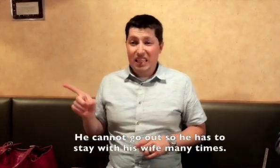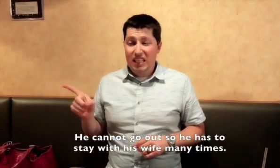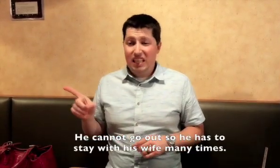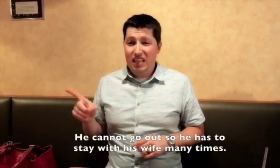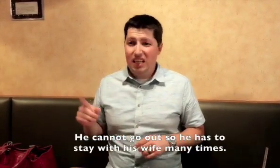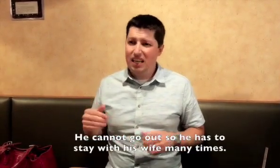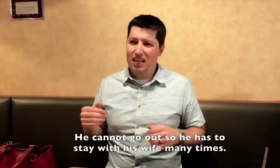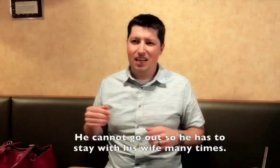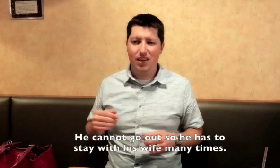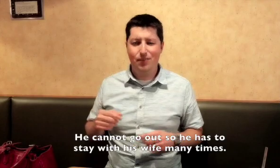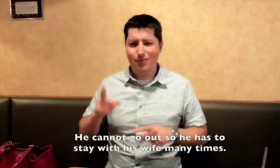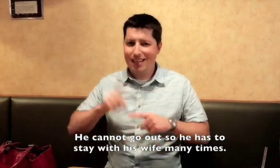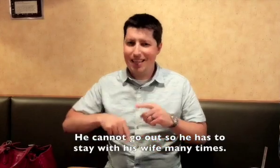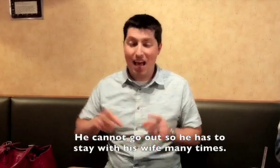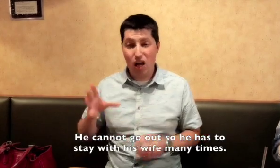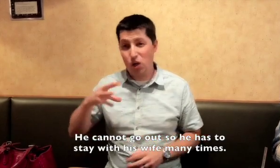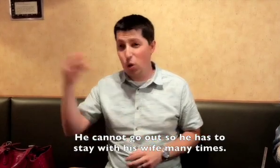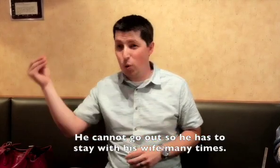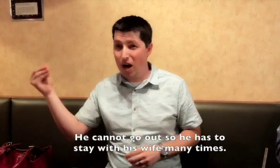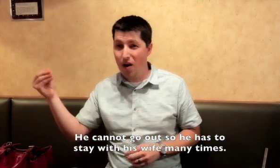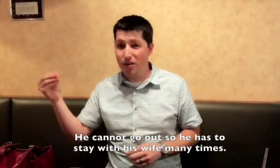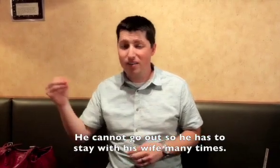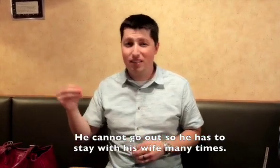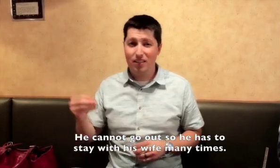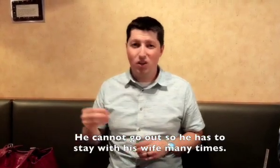he cannot go out as he has to stay with his wife many a times.